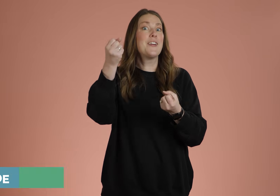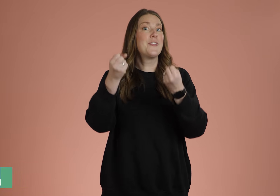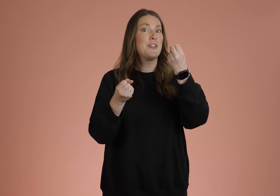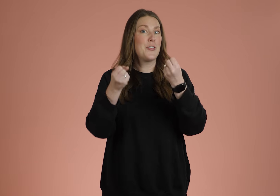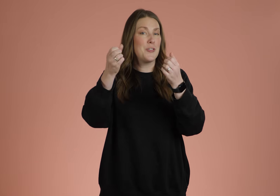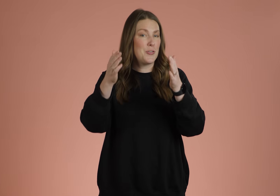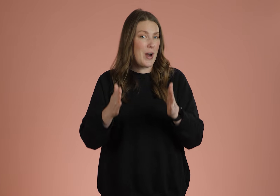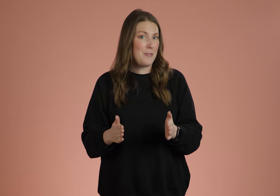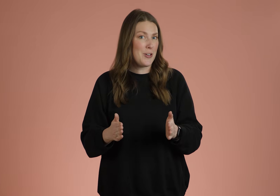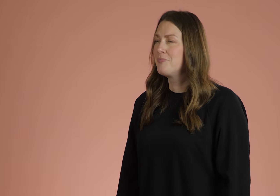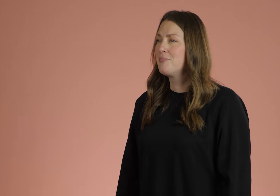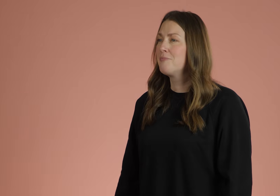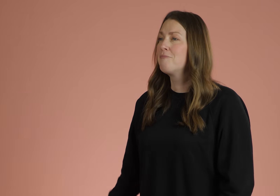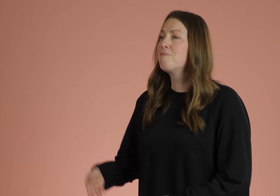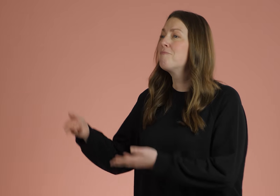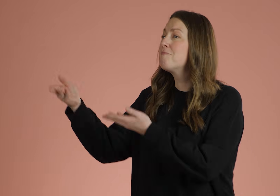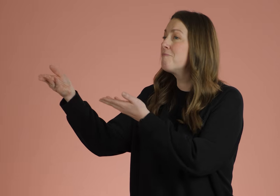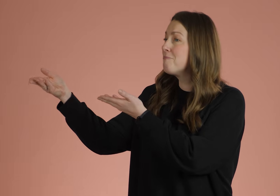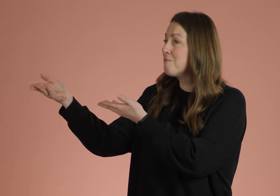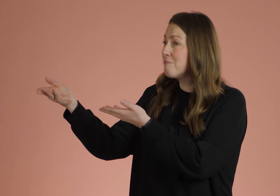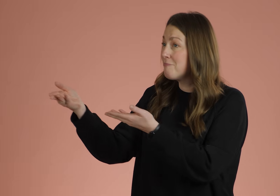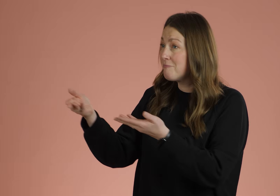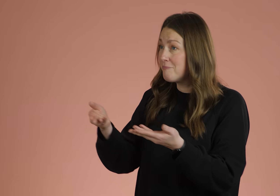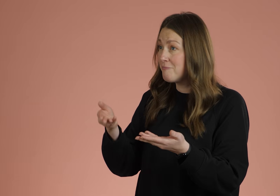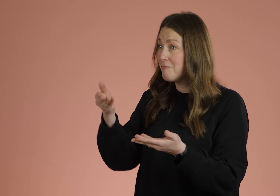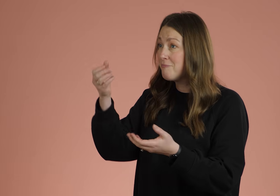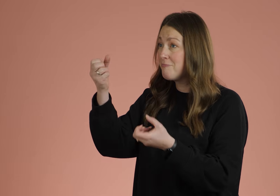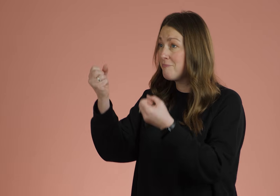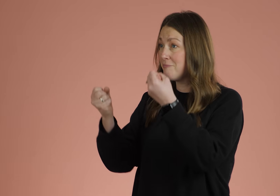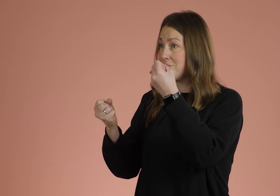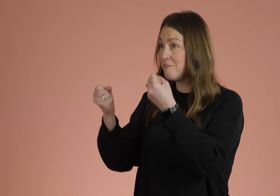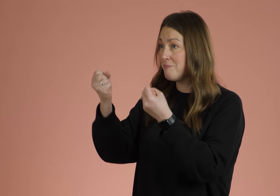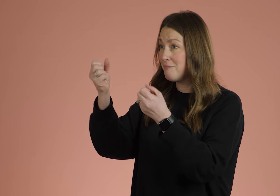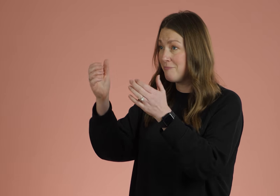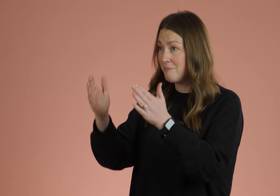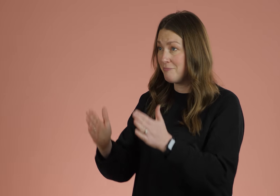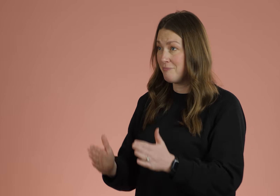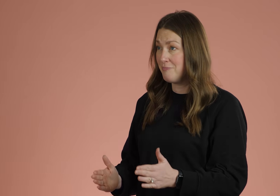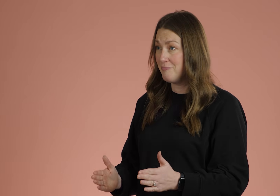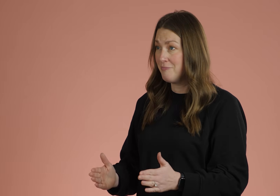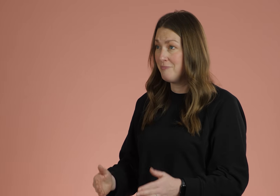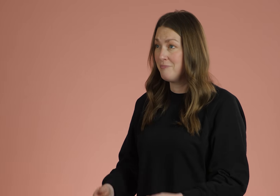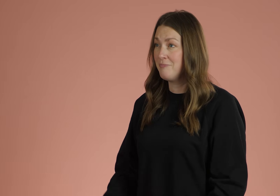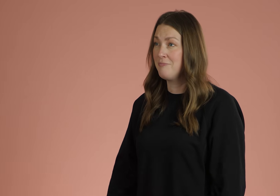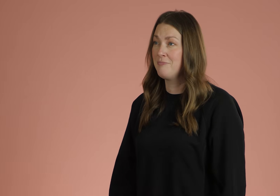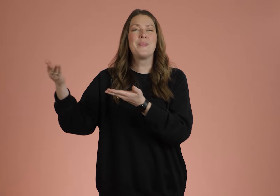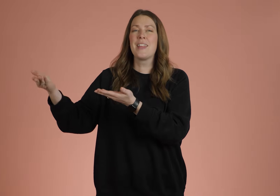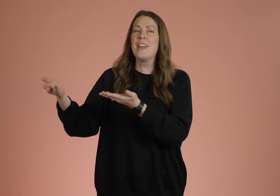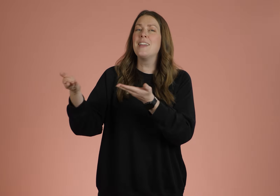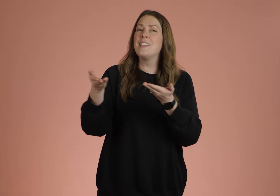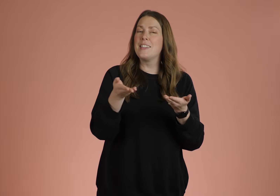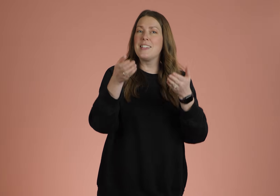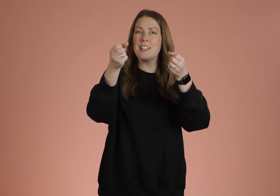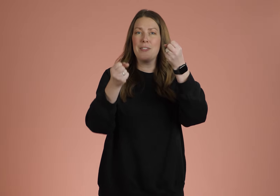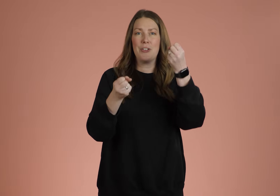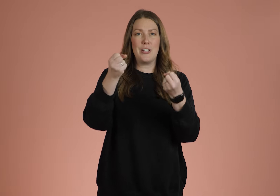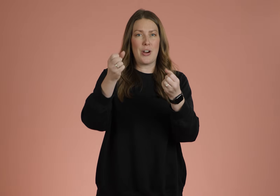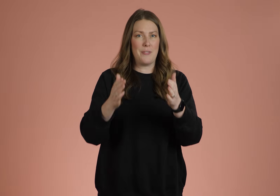Delivery driver. It's bringing, delivering, driver. Delivery driver.